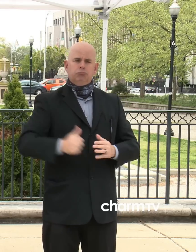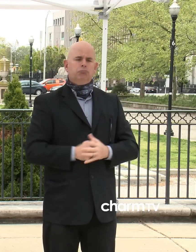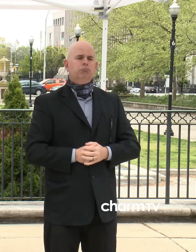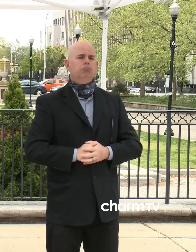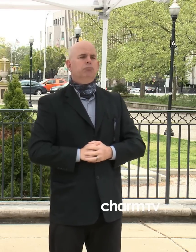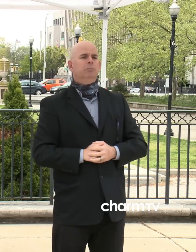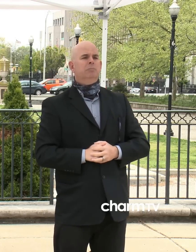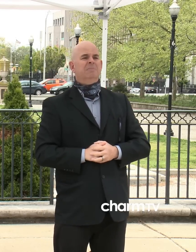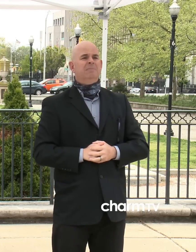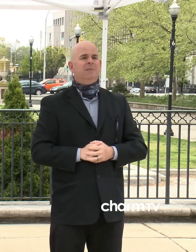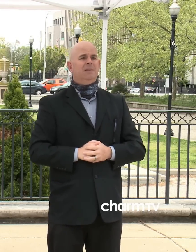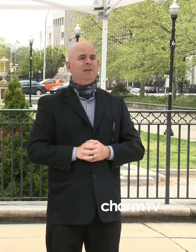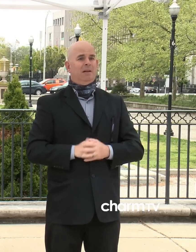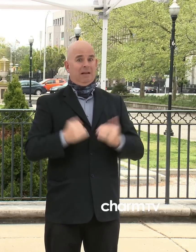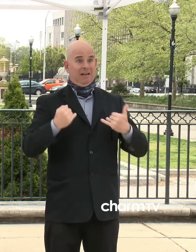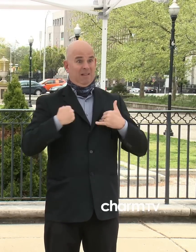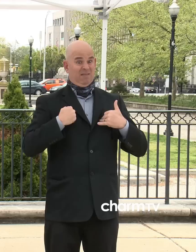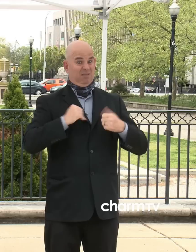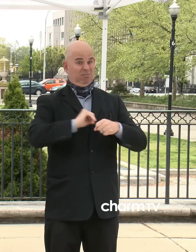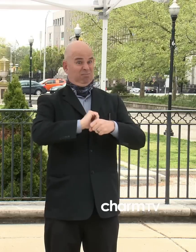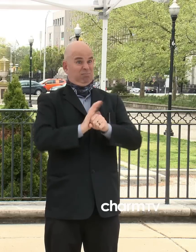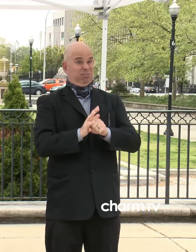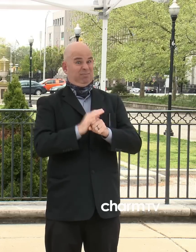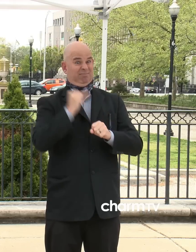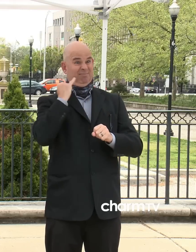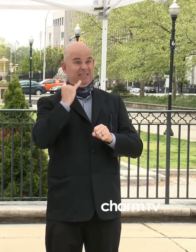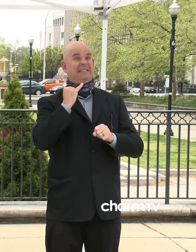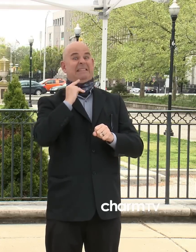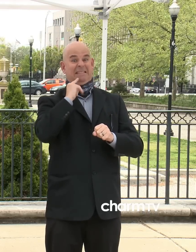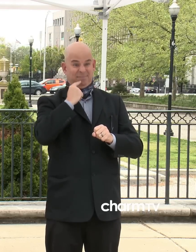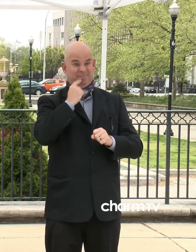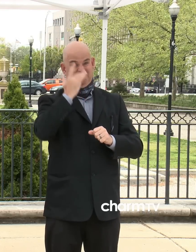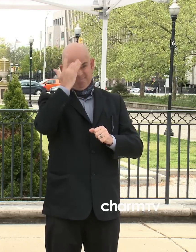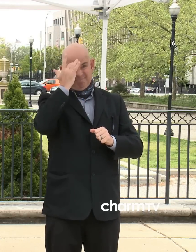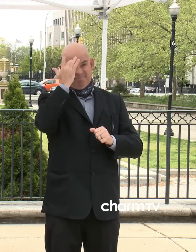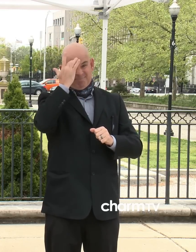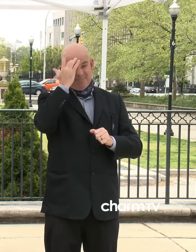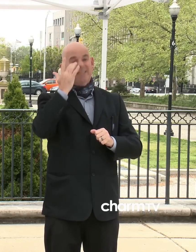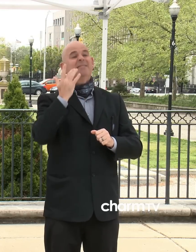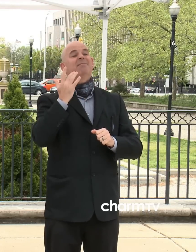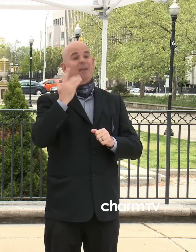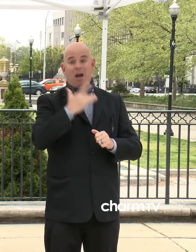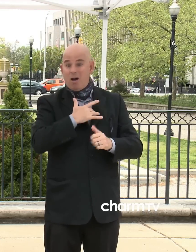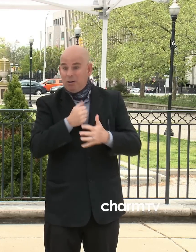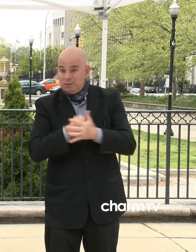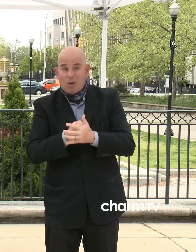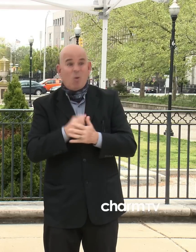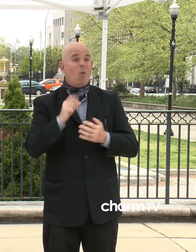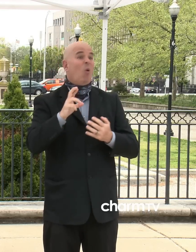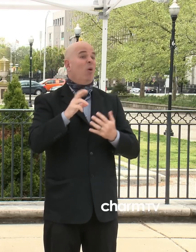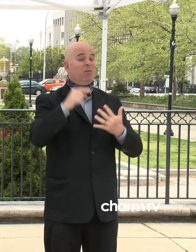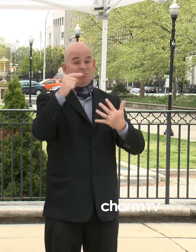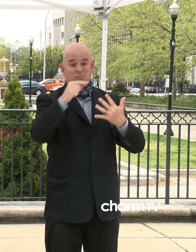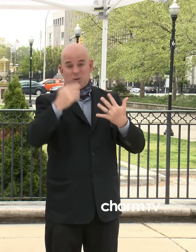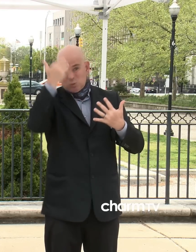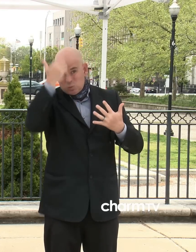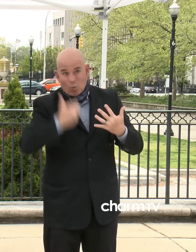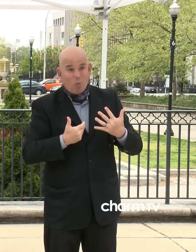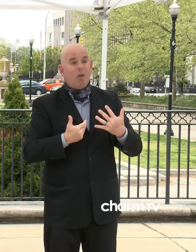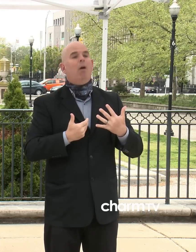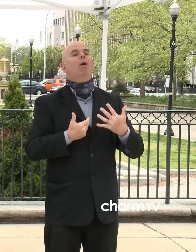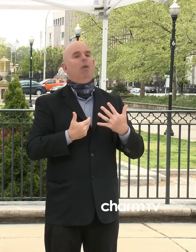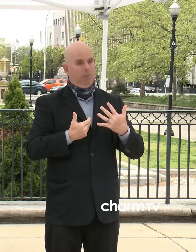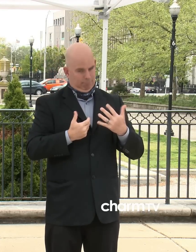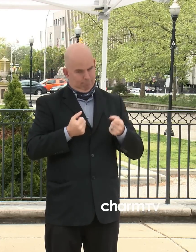severe disease. Likewise, heart attacks and strokes can also result in severe disease and death if not treated.